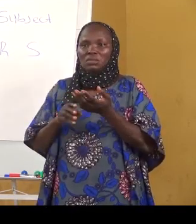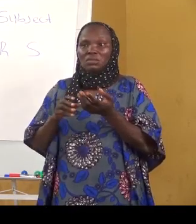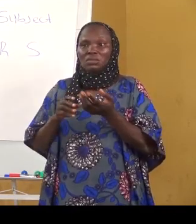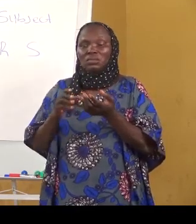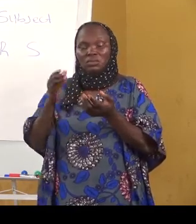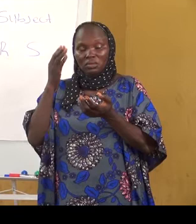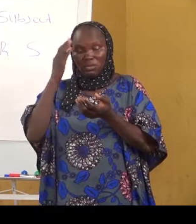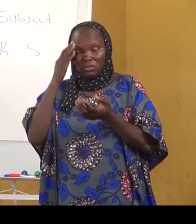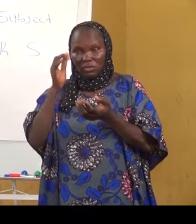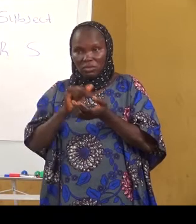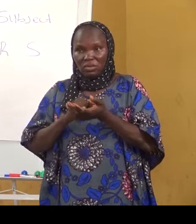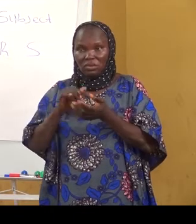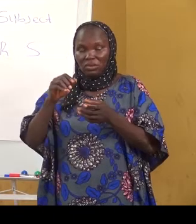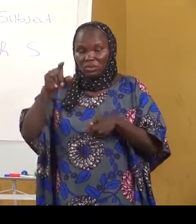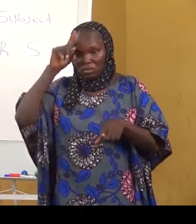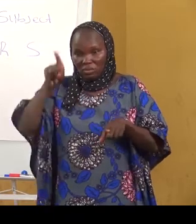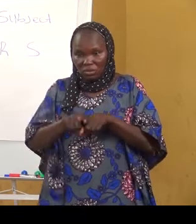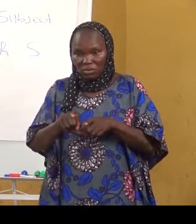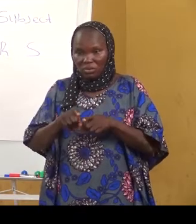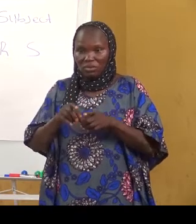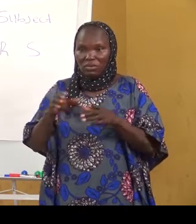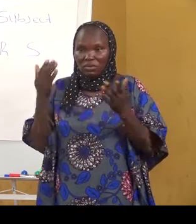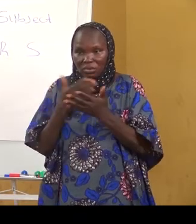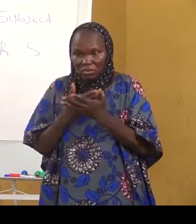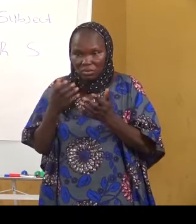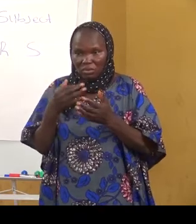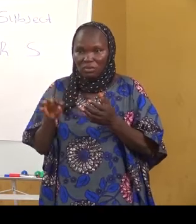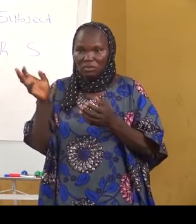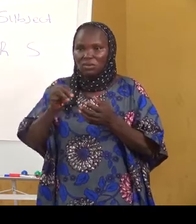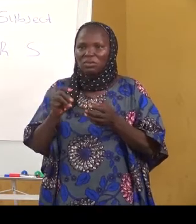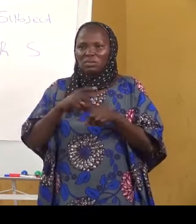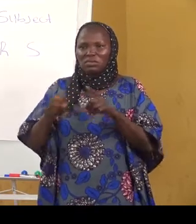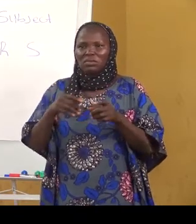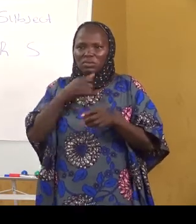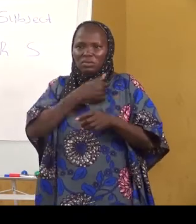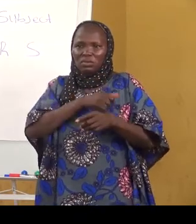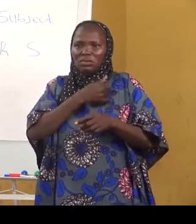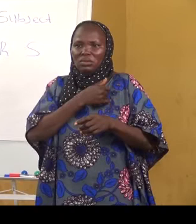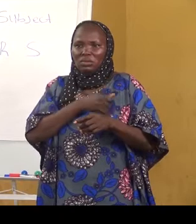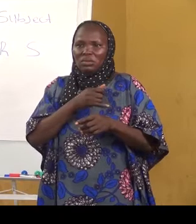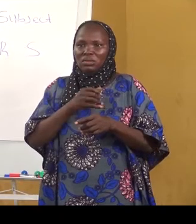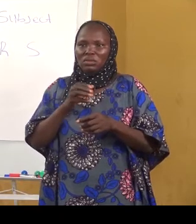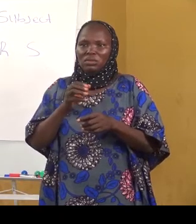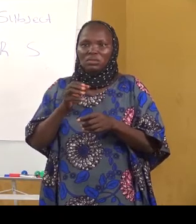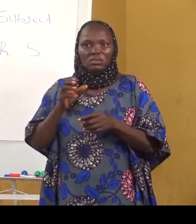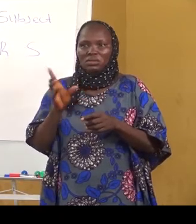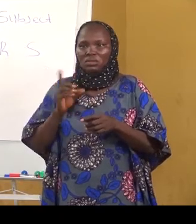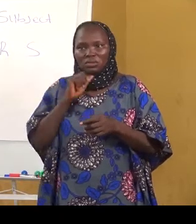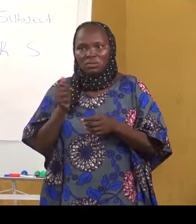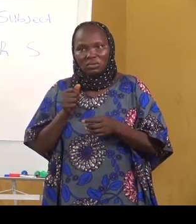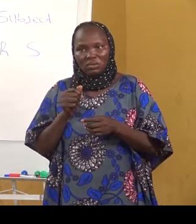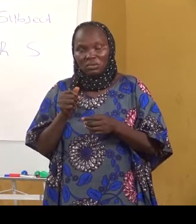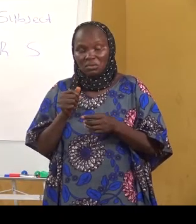were afraid of him, Joseph did not revenge, and he went ahead to serve them as he